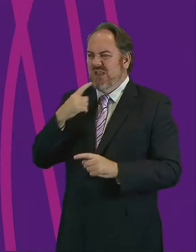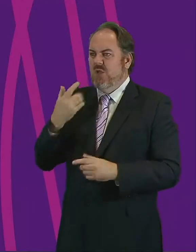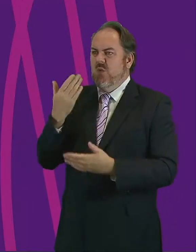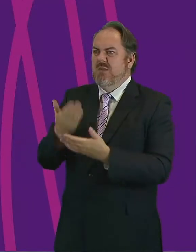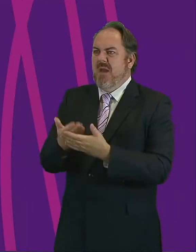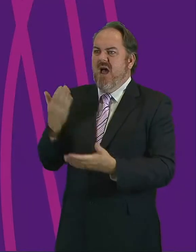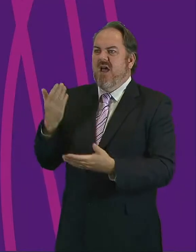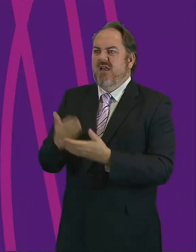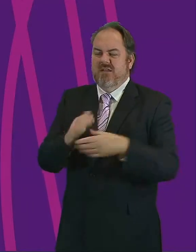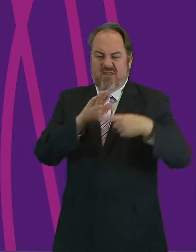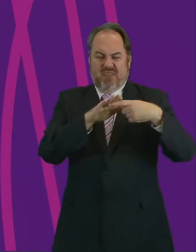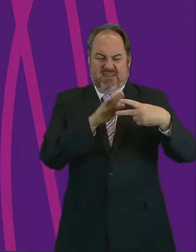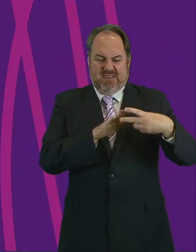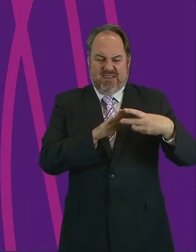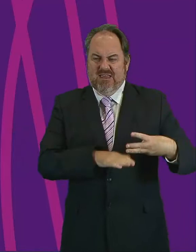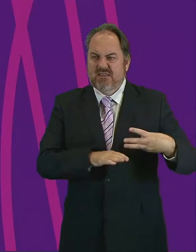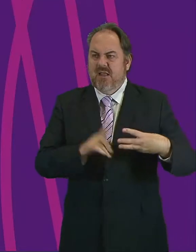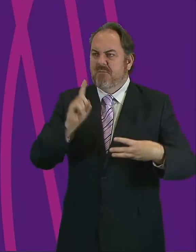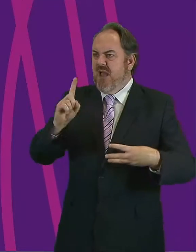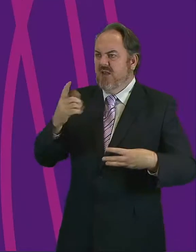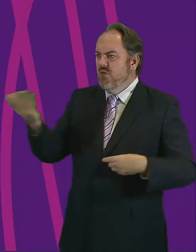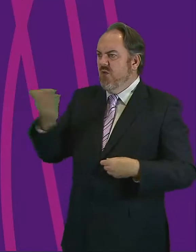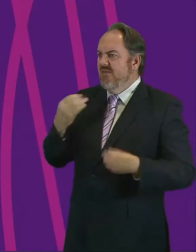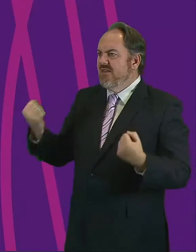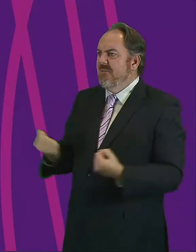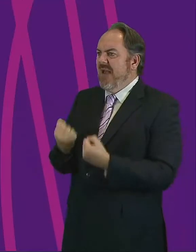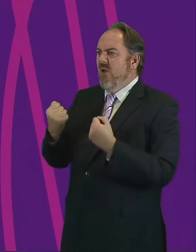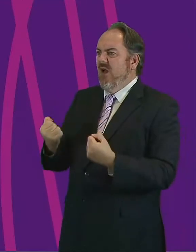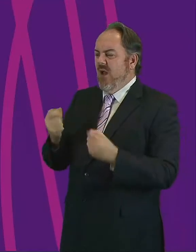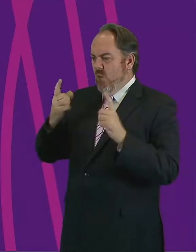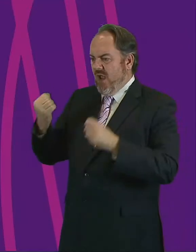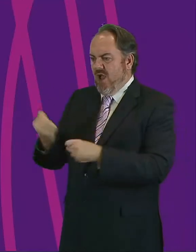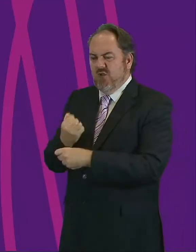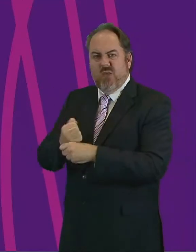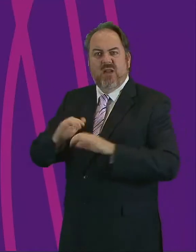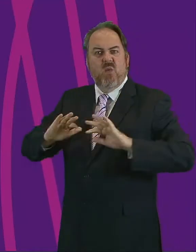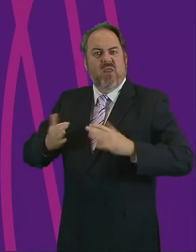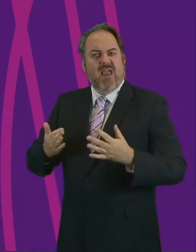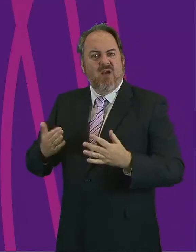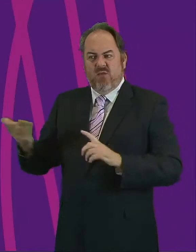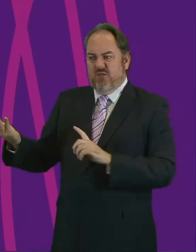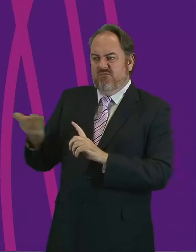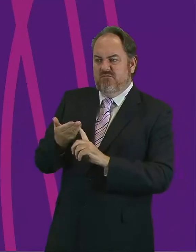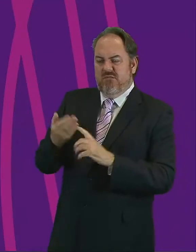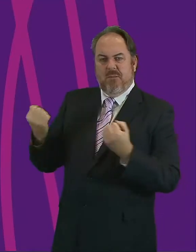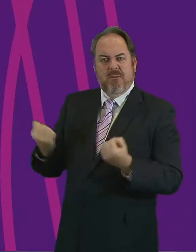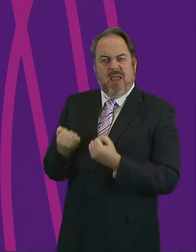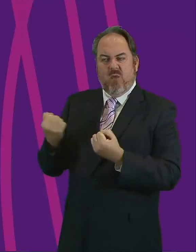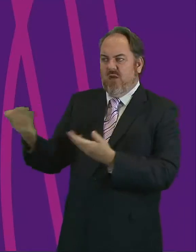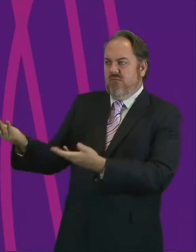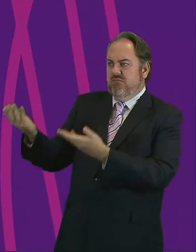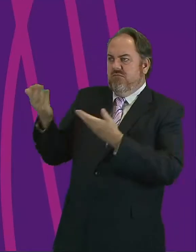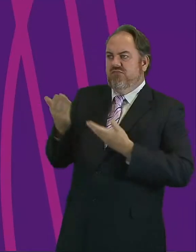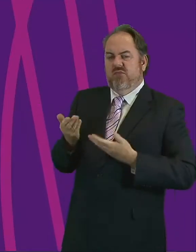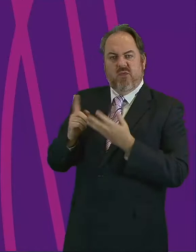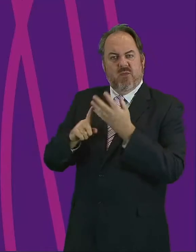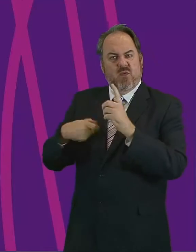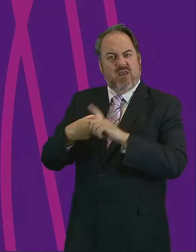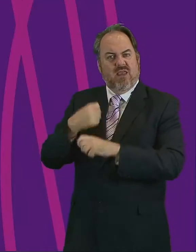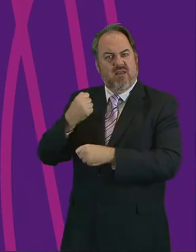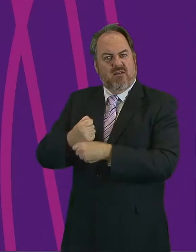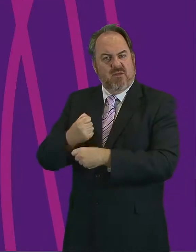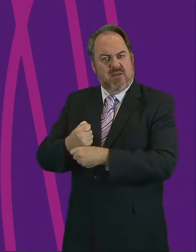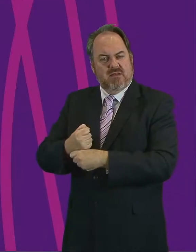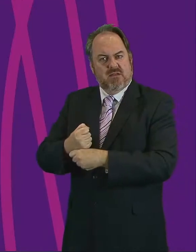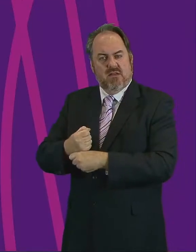deny us both the powers and the funding to do it. Now, the UK Government's announcement yesterday are welcome. I've put on